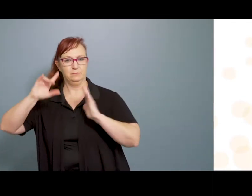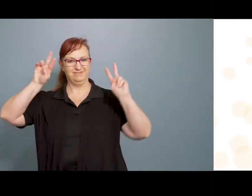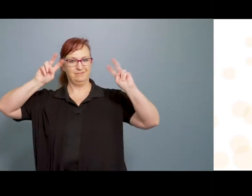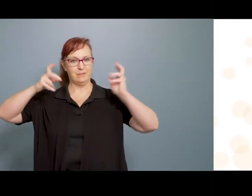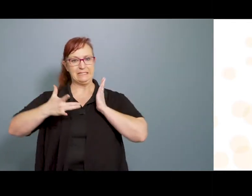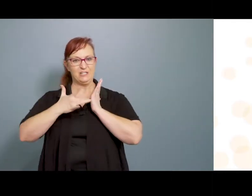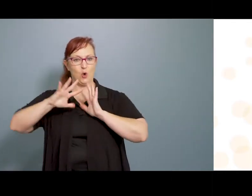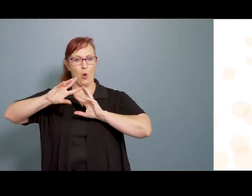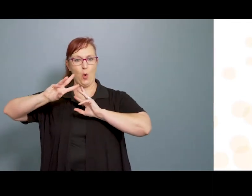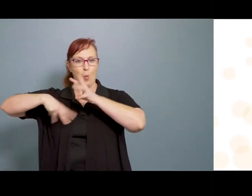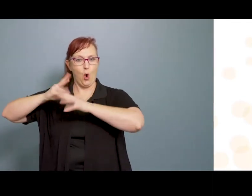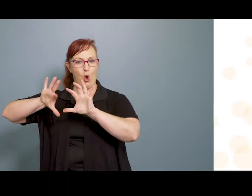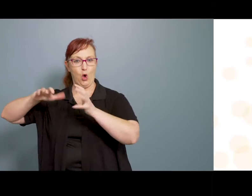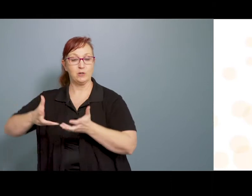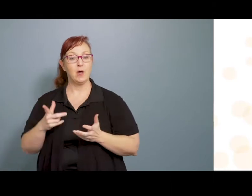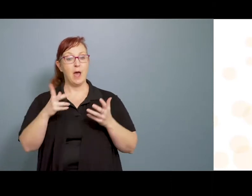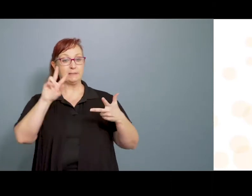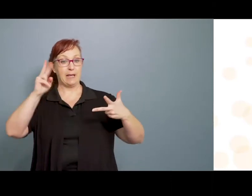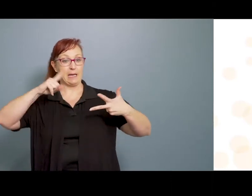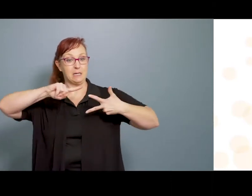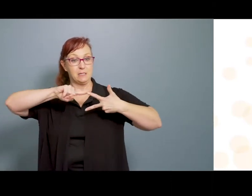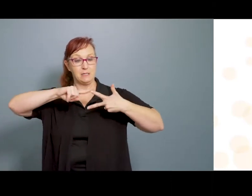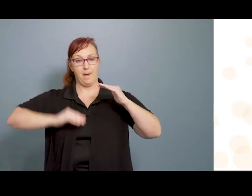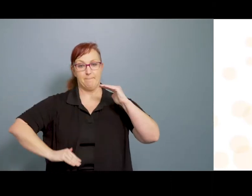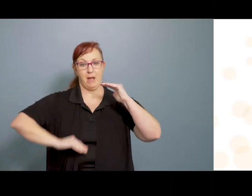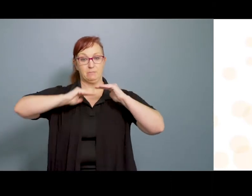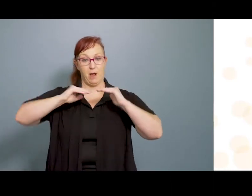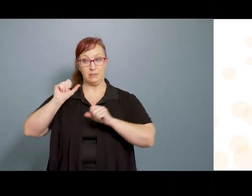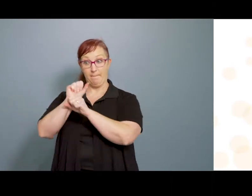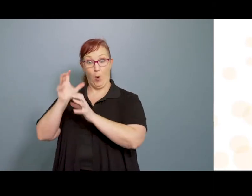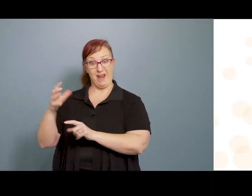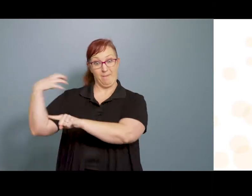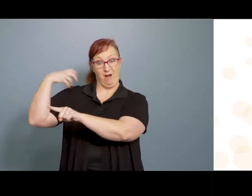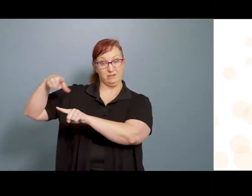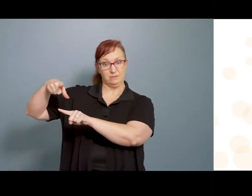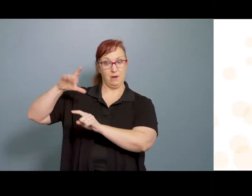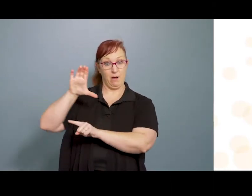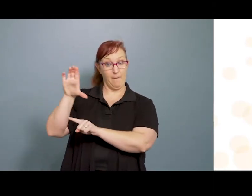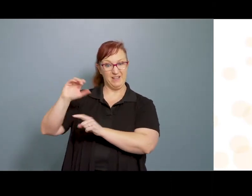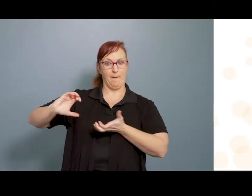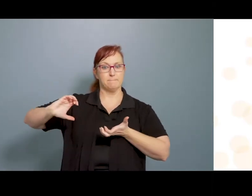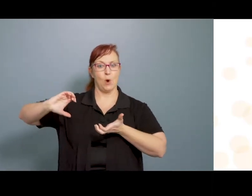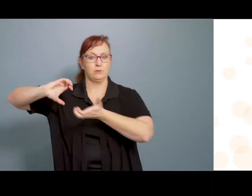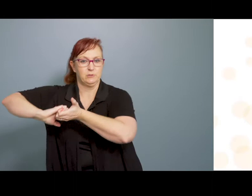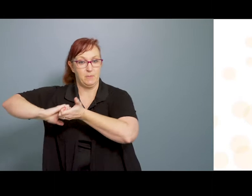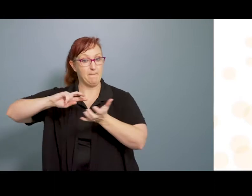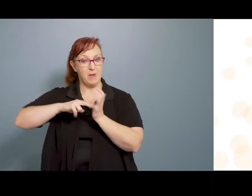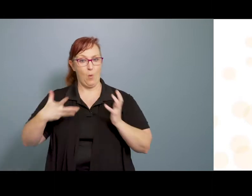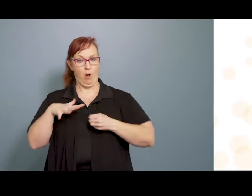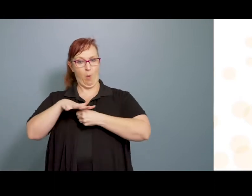second one was maximizing employer partnerships. Note, this is where we can work with our